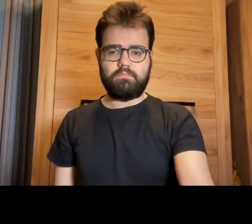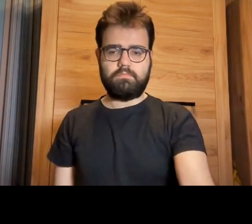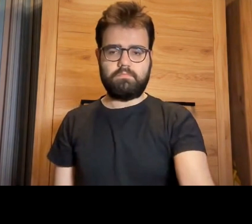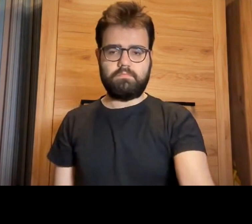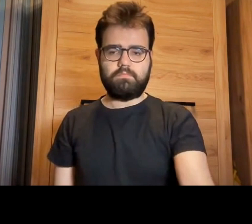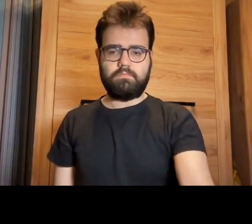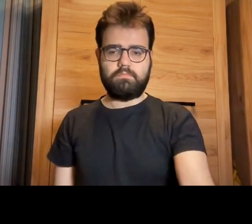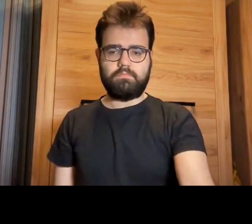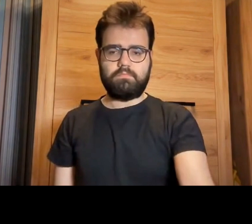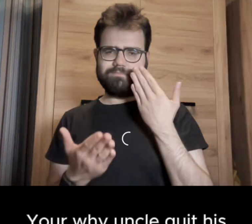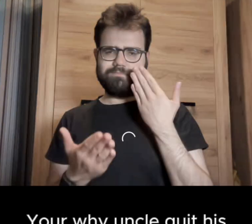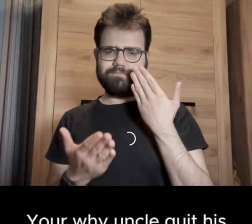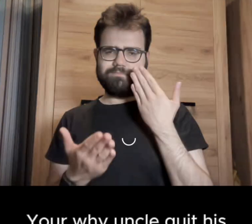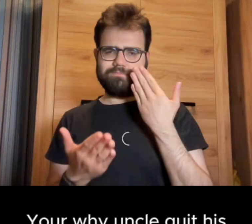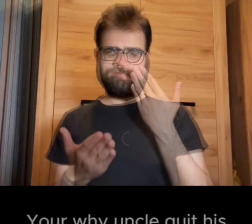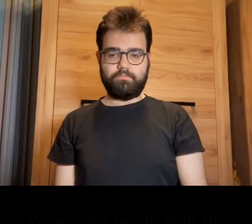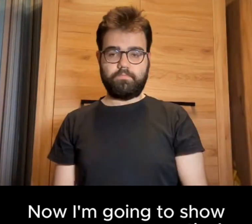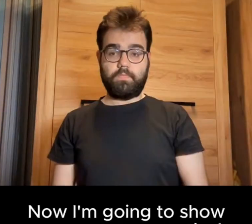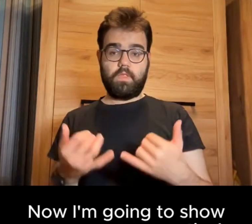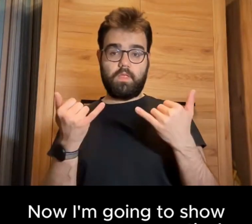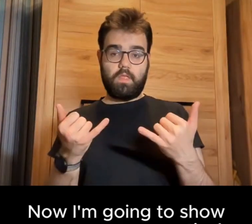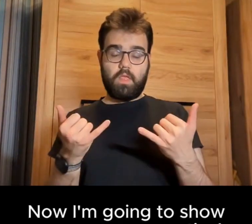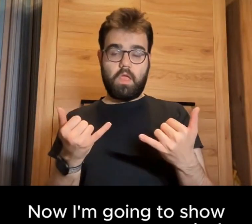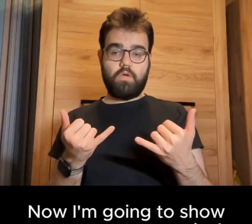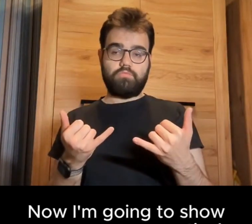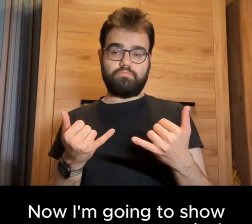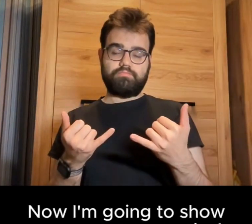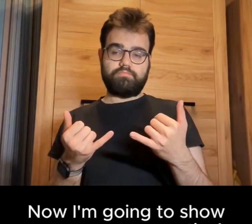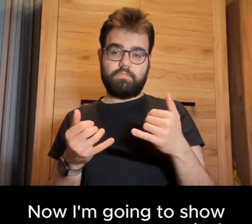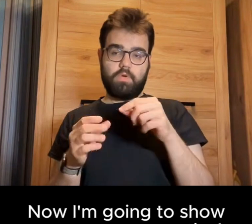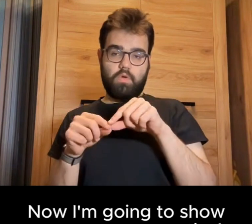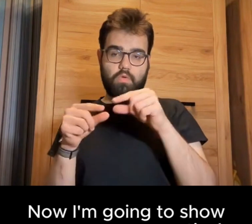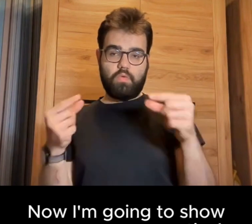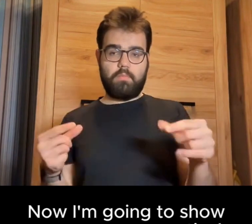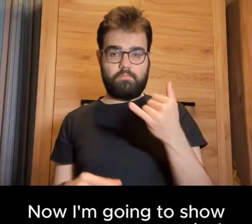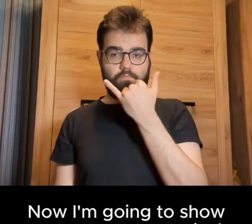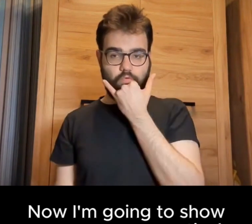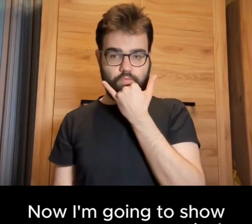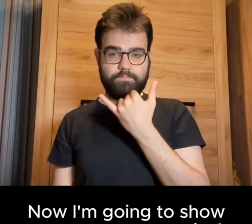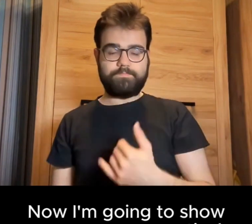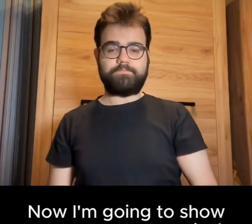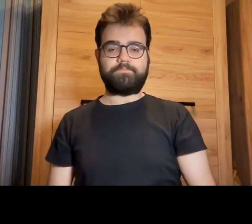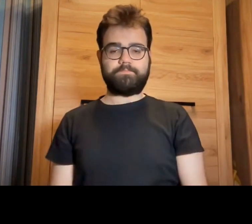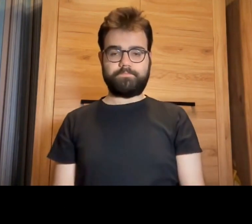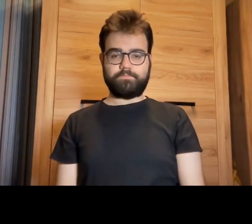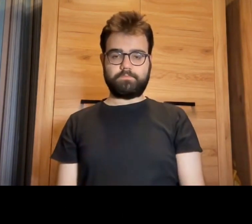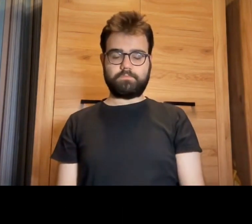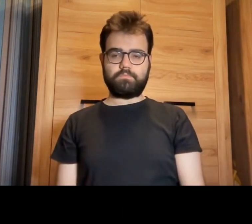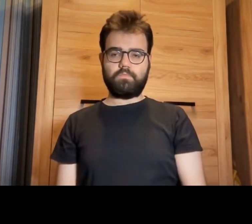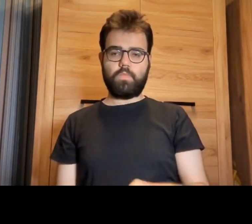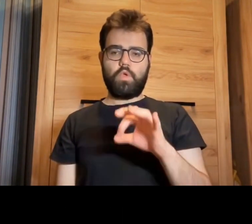of the signs would be like this, but here we have a non-grammatical sentence.